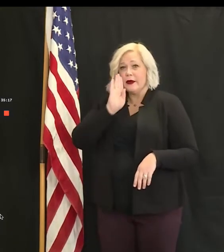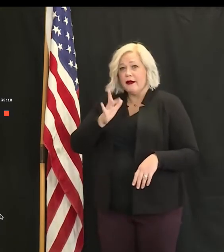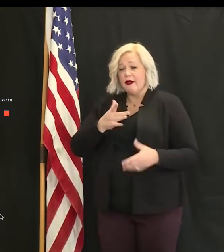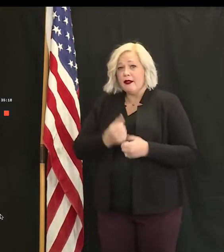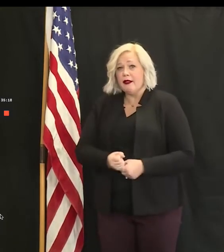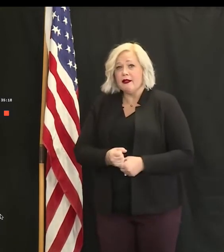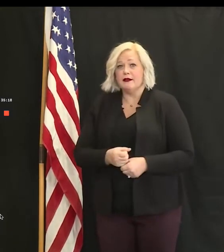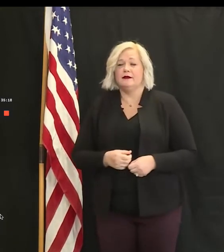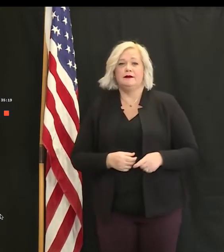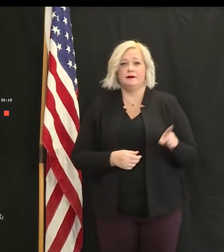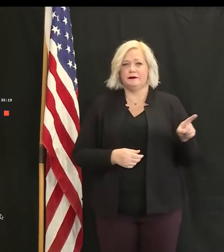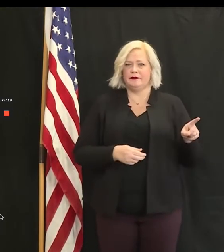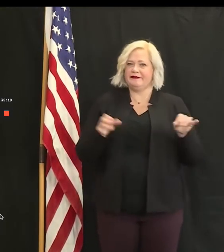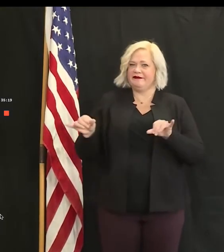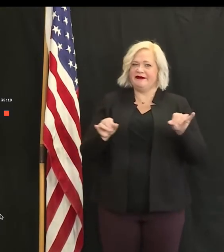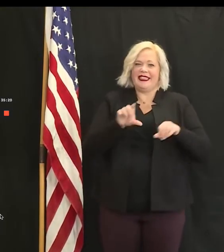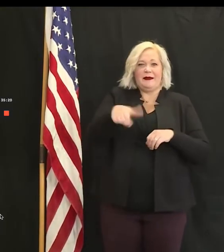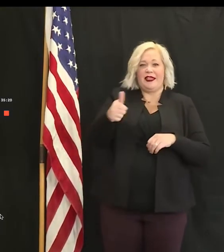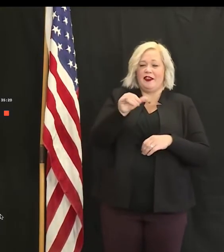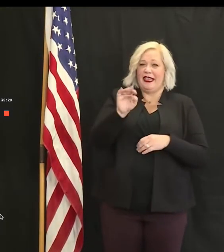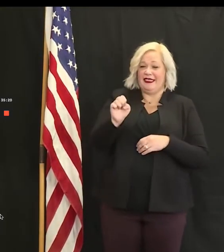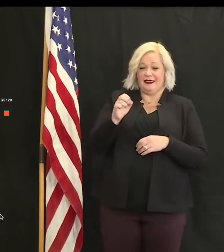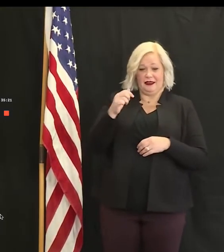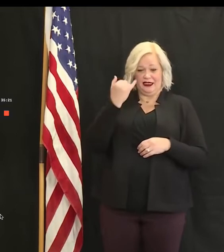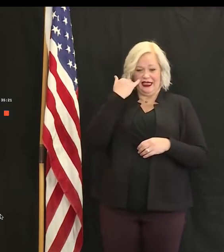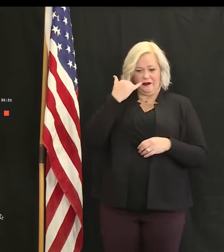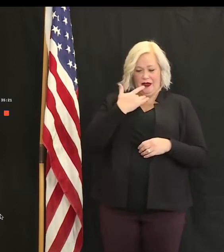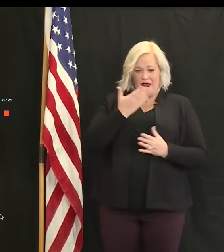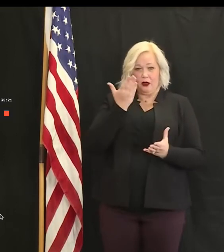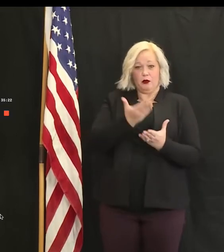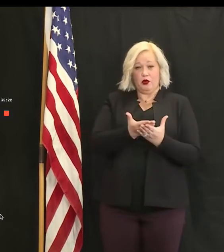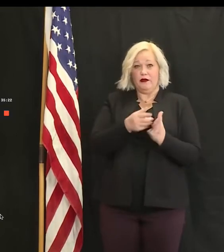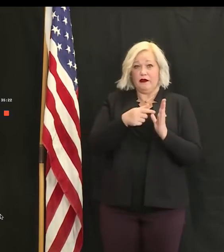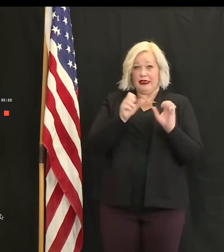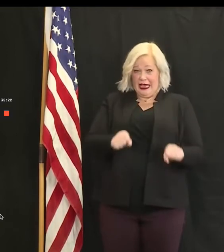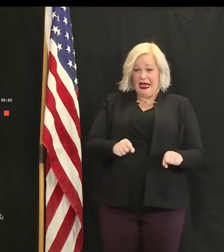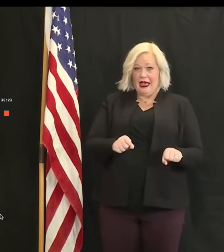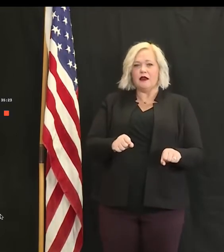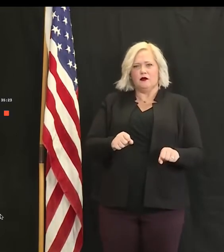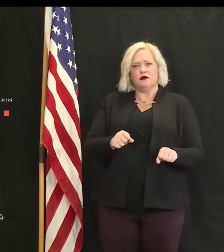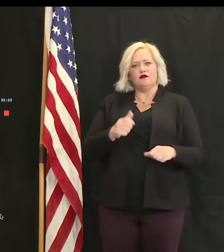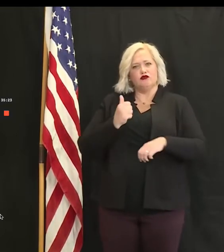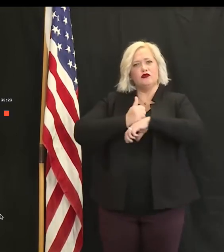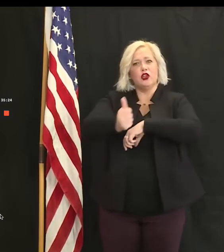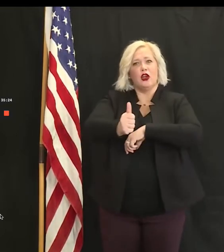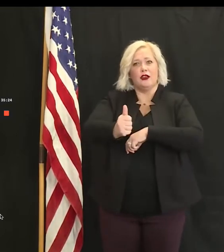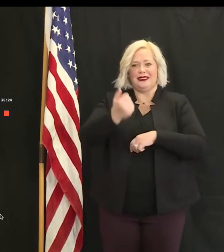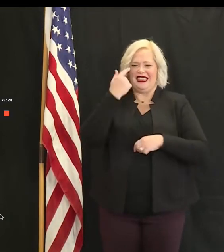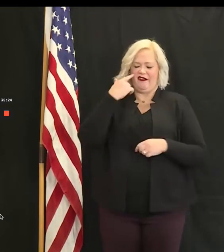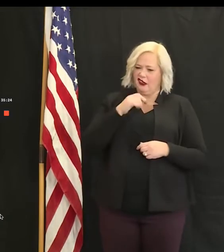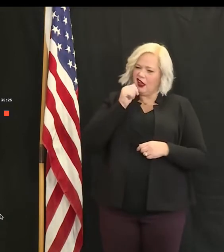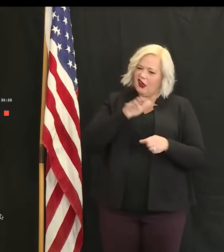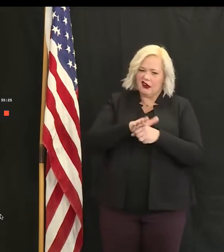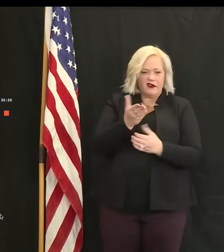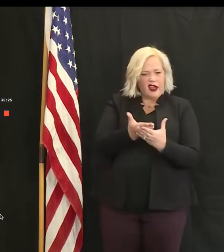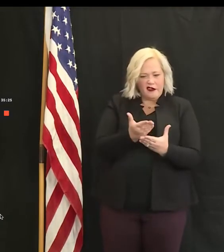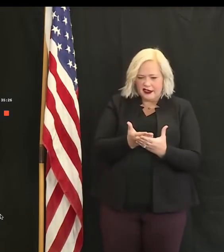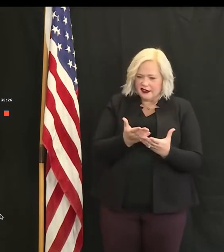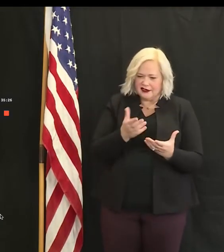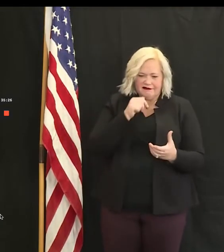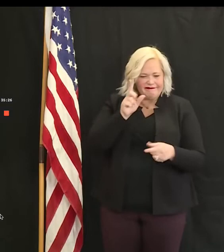Just like any other case, we charge cases that we can prove beyond a reasonable doubt. We do not charge cases that we cannot prove beyond a reasonable